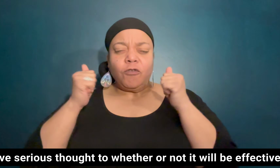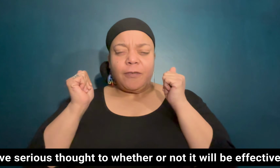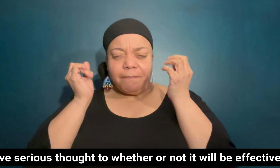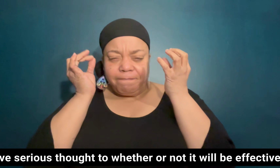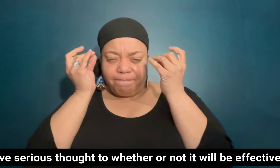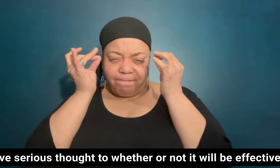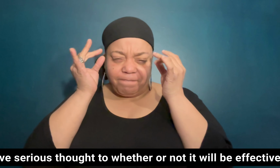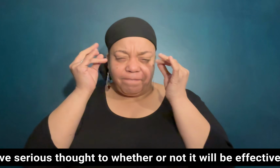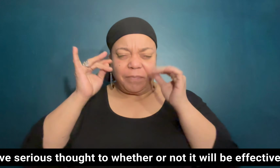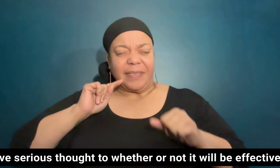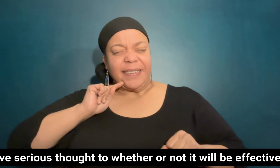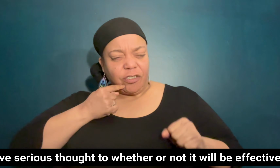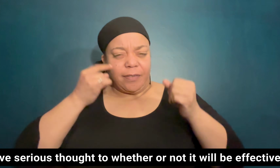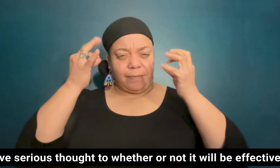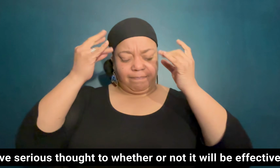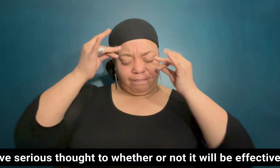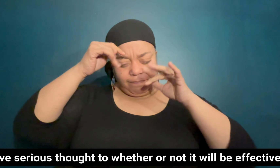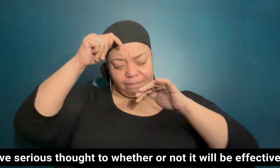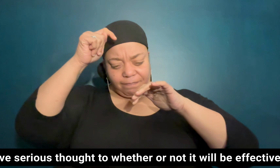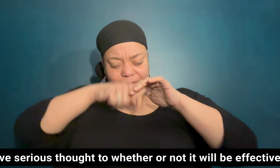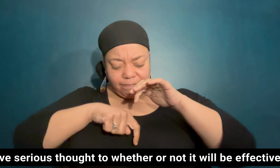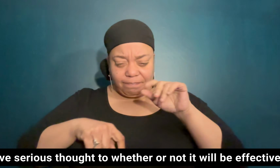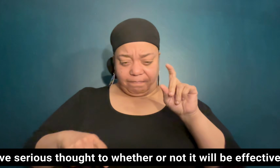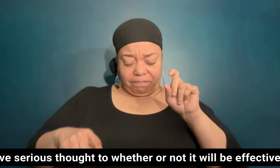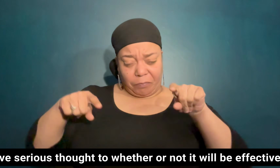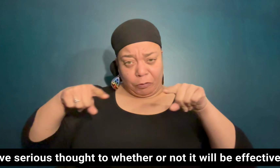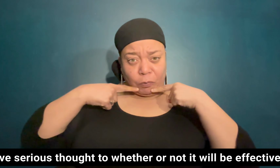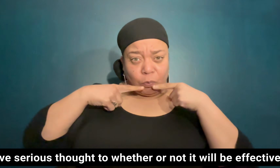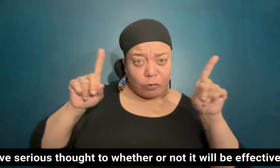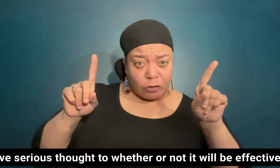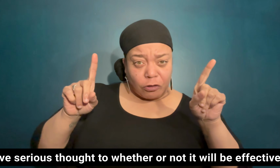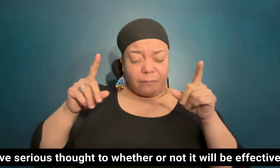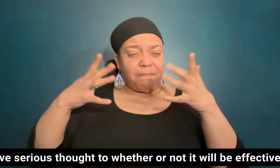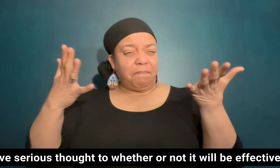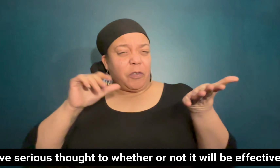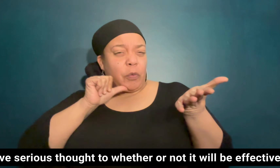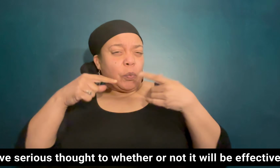Give serious thought to whether or not it will be effective.